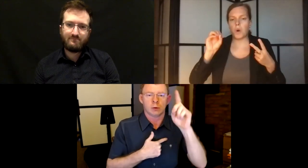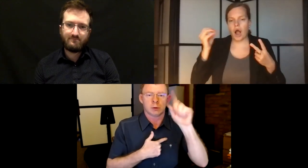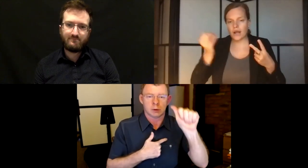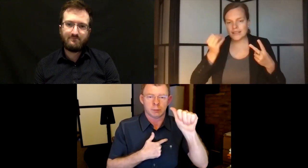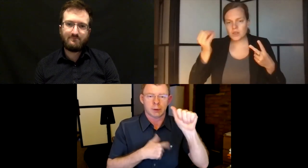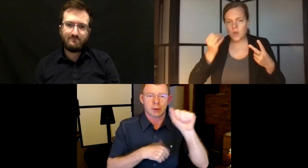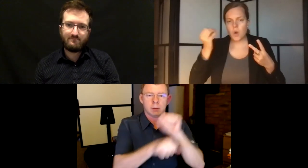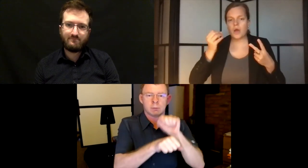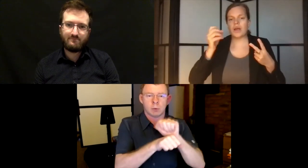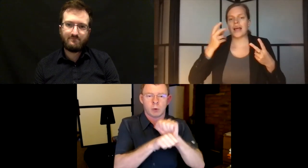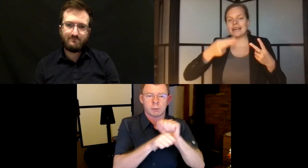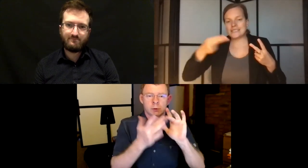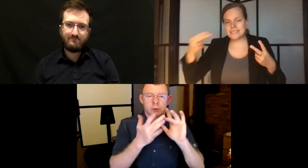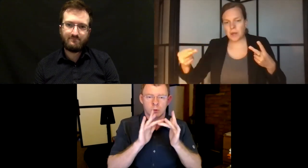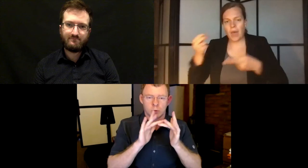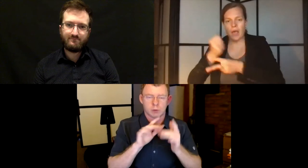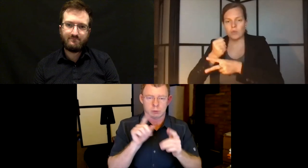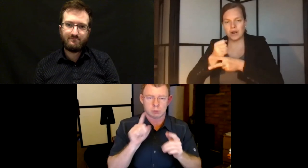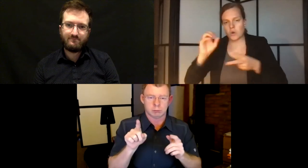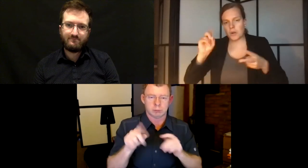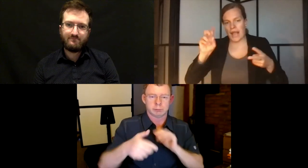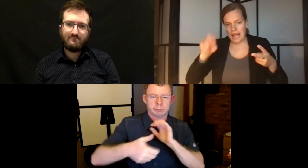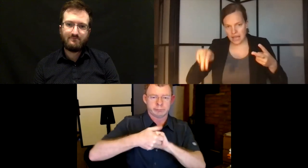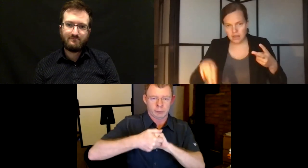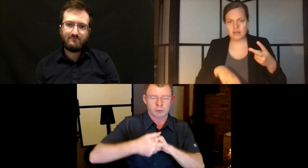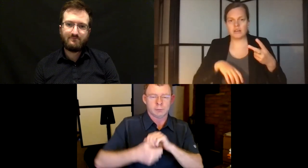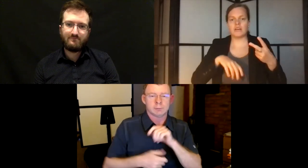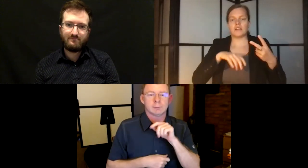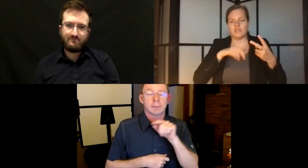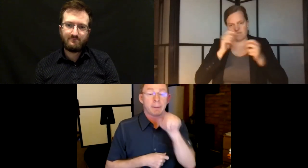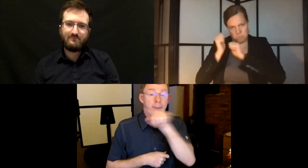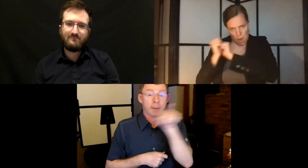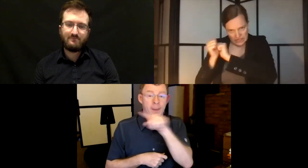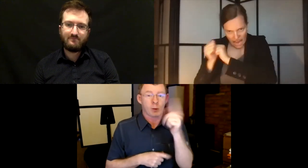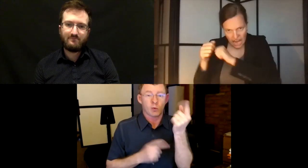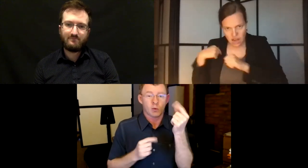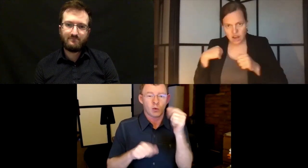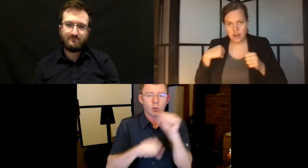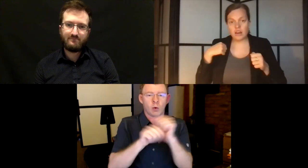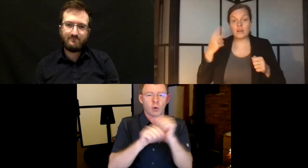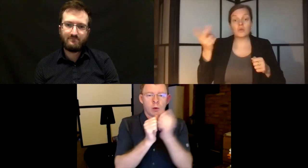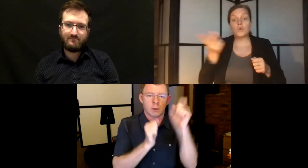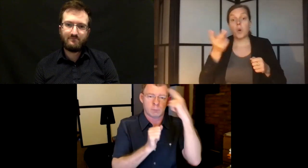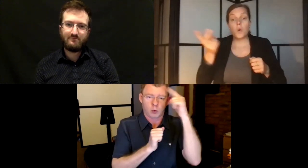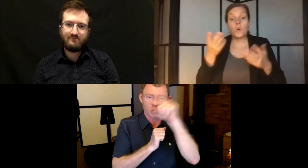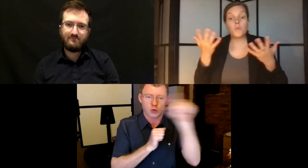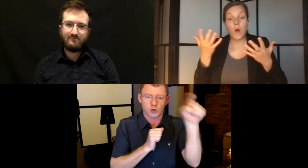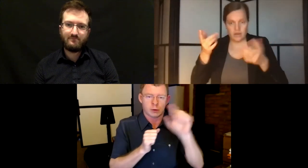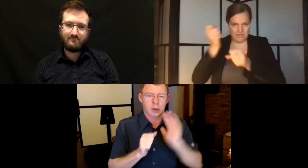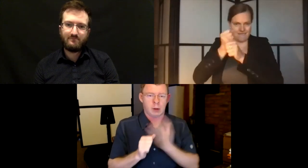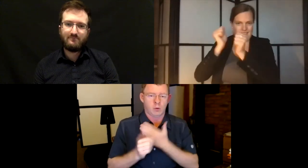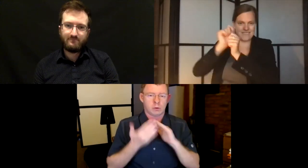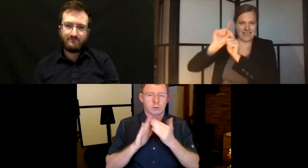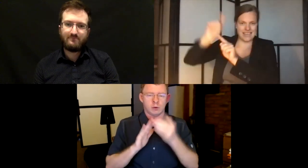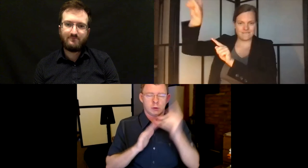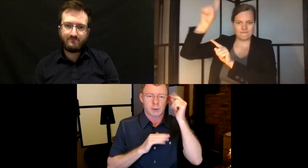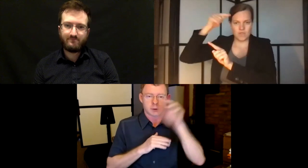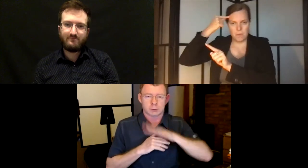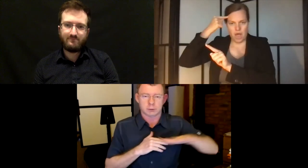ODIN, Ontario Disability Employment Service, is one agency that we work with. And so they